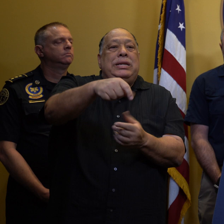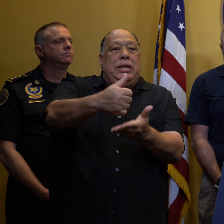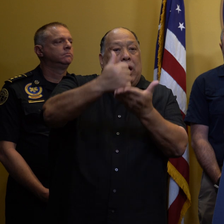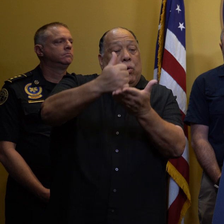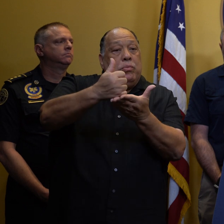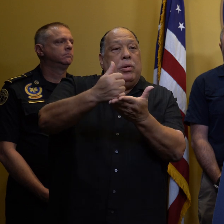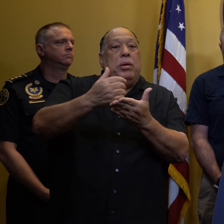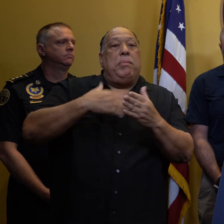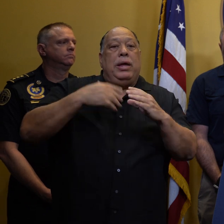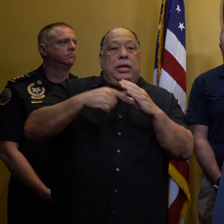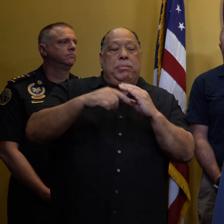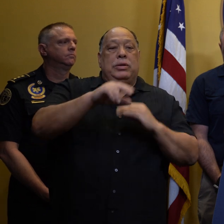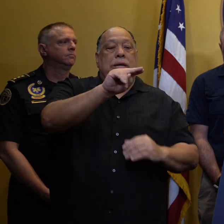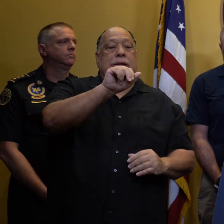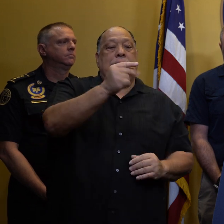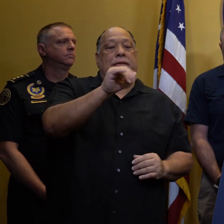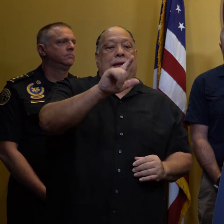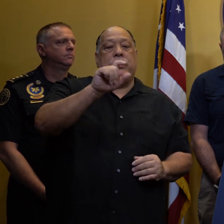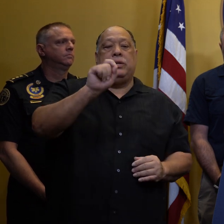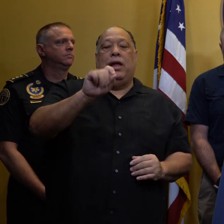assistance, my email address is